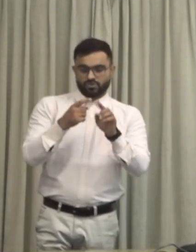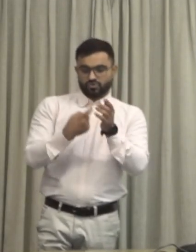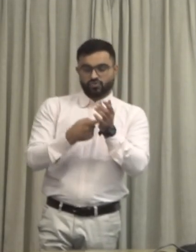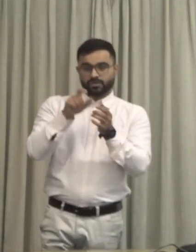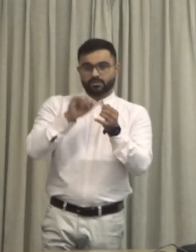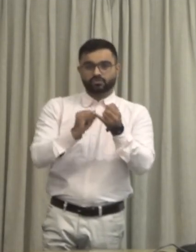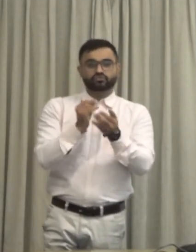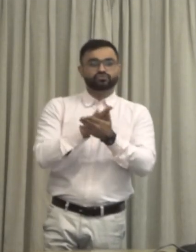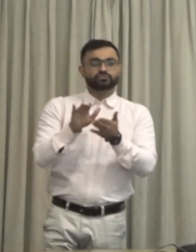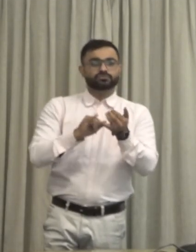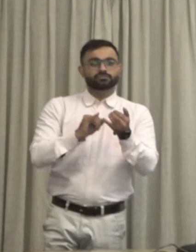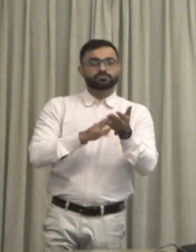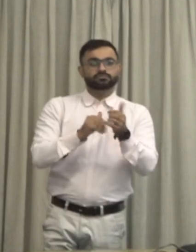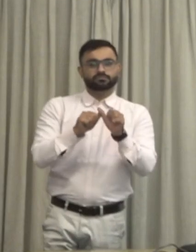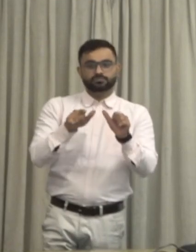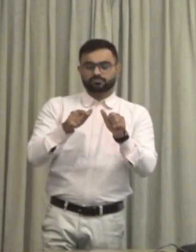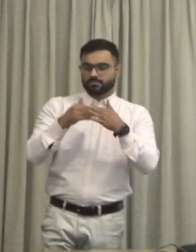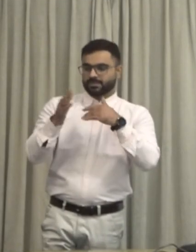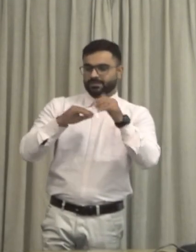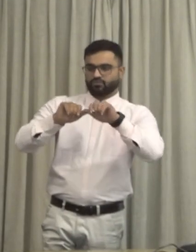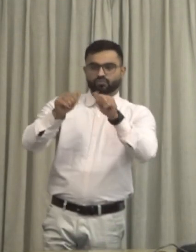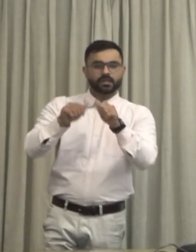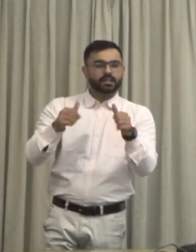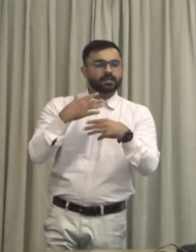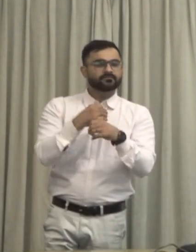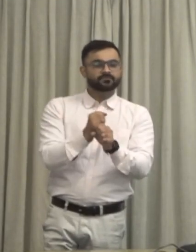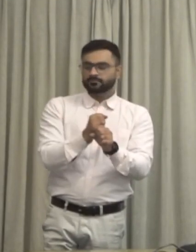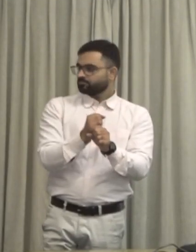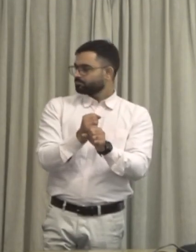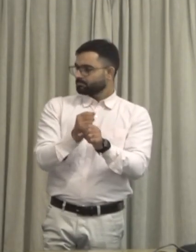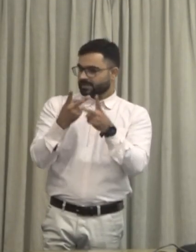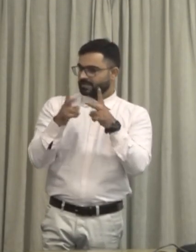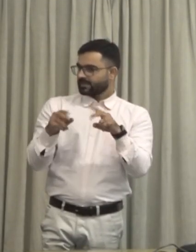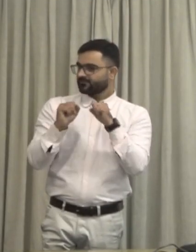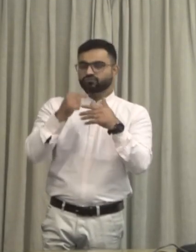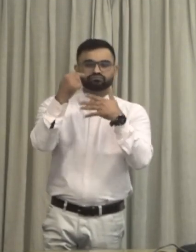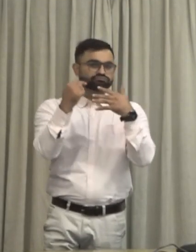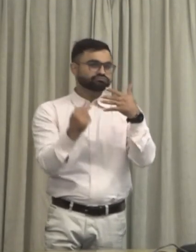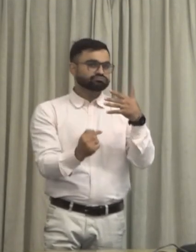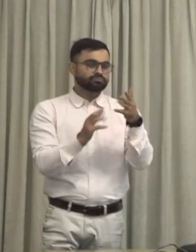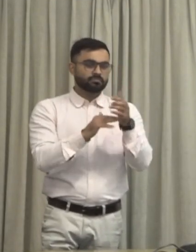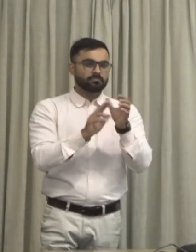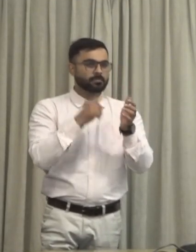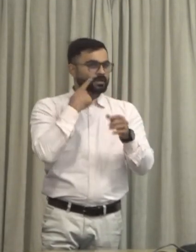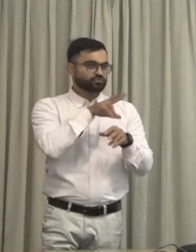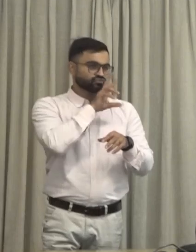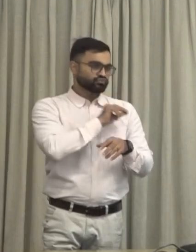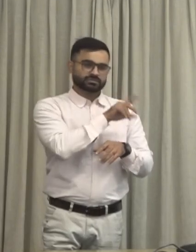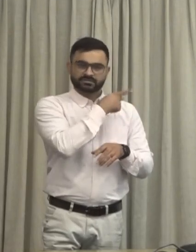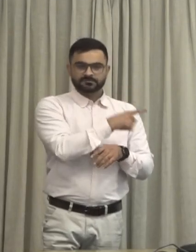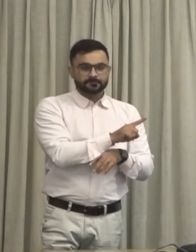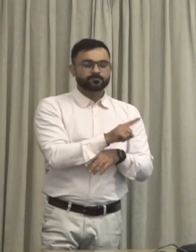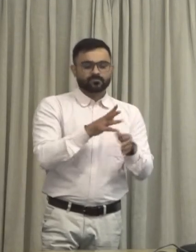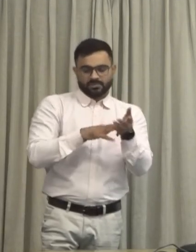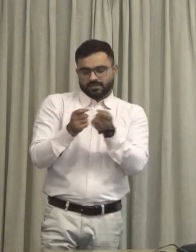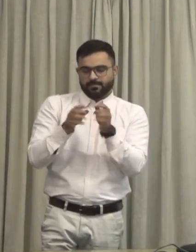to building on from the difficult guidelines that Dr. Mani talked about. I mean, I know we've